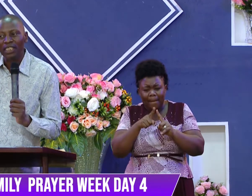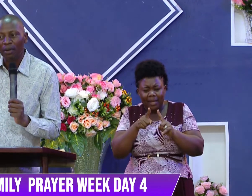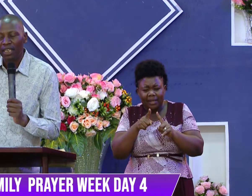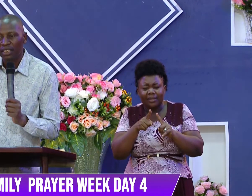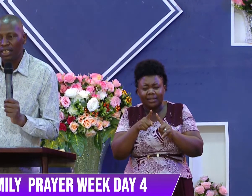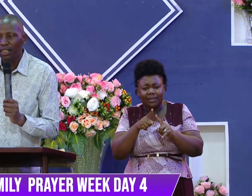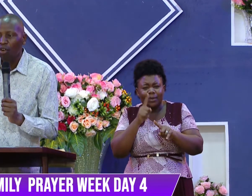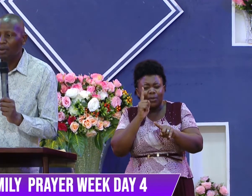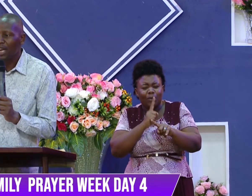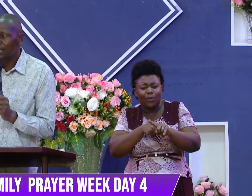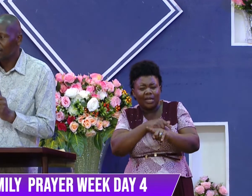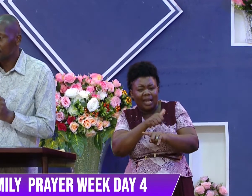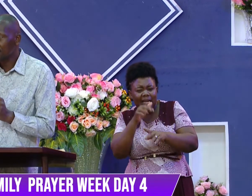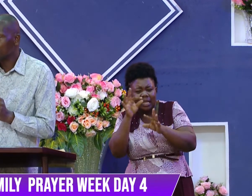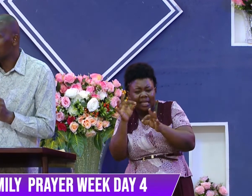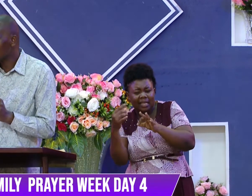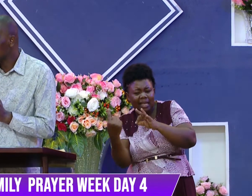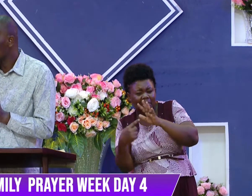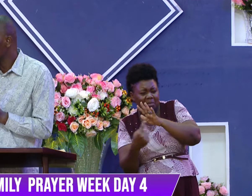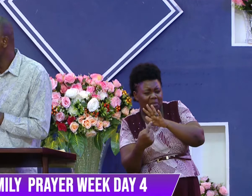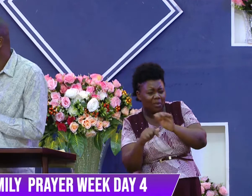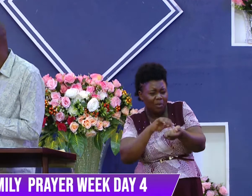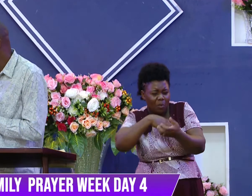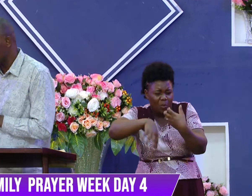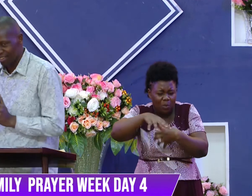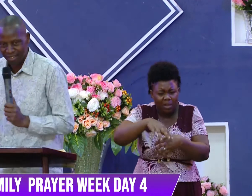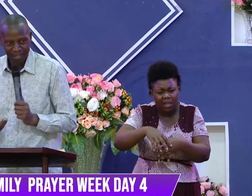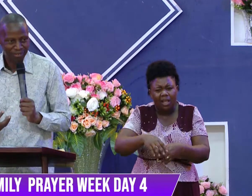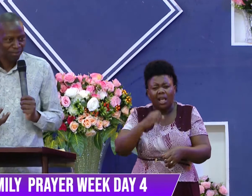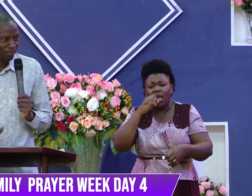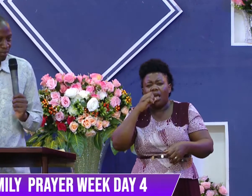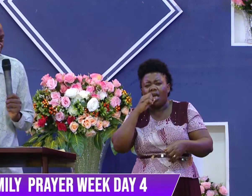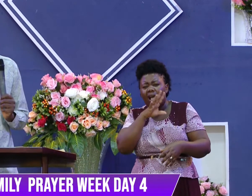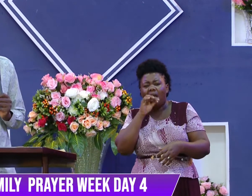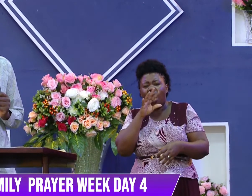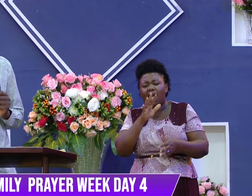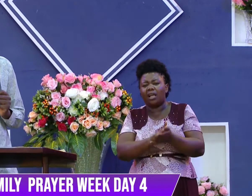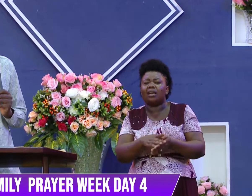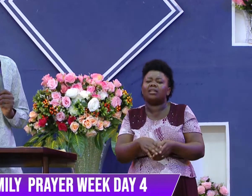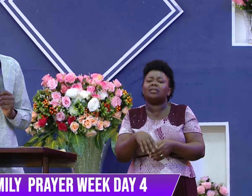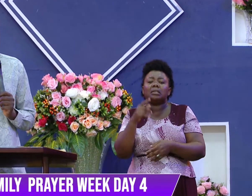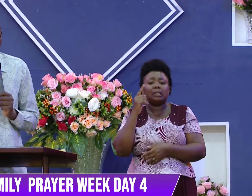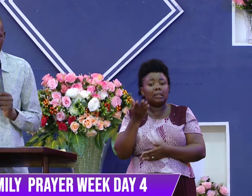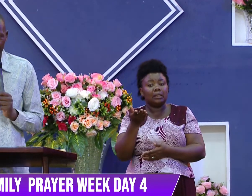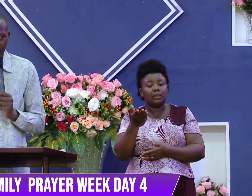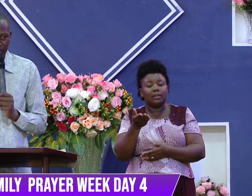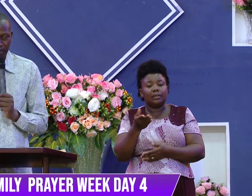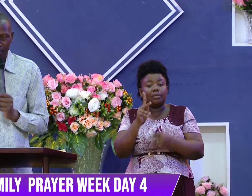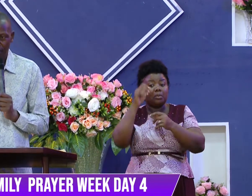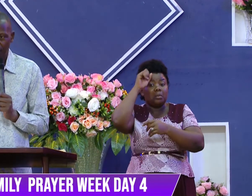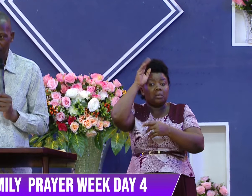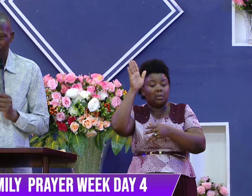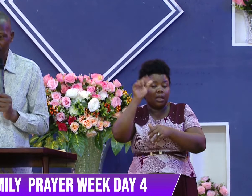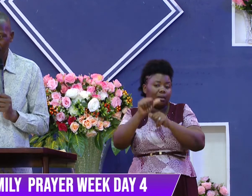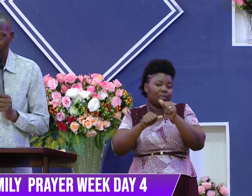you're wise enough. But you ought to find something that stares you, and people say,